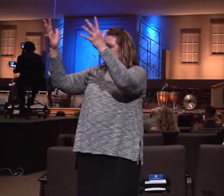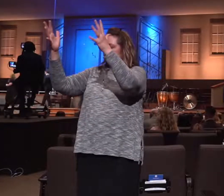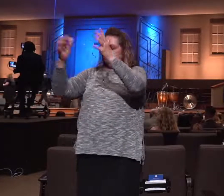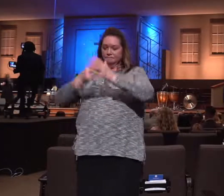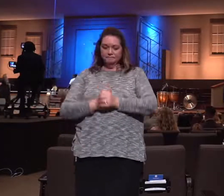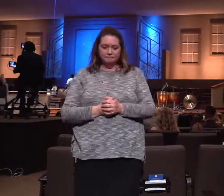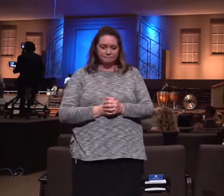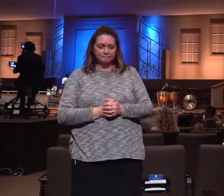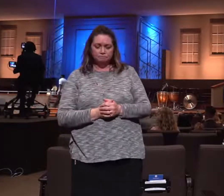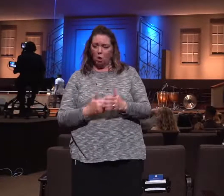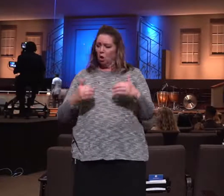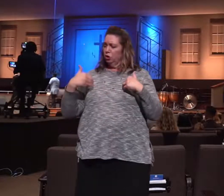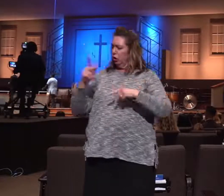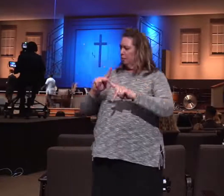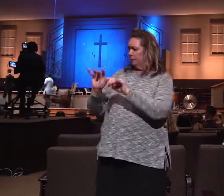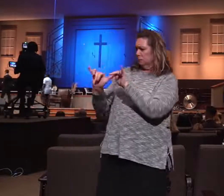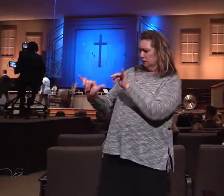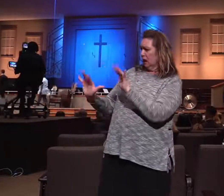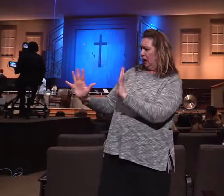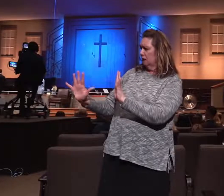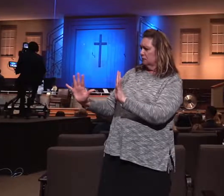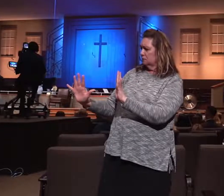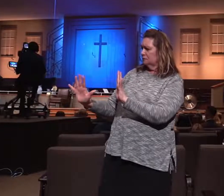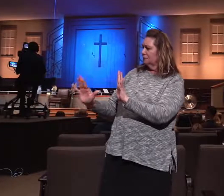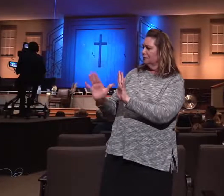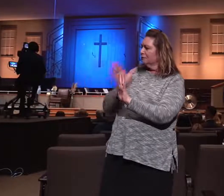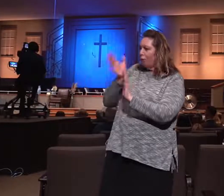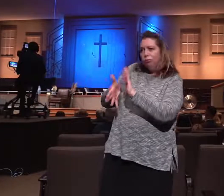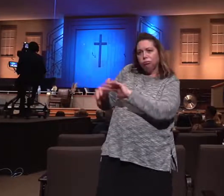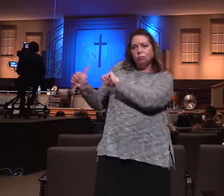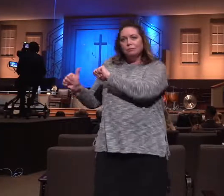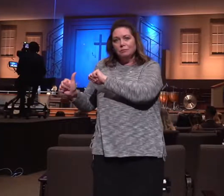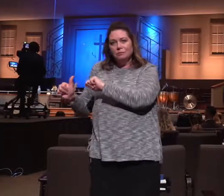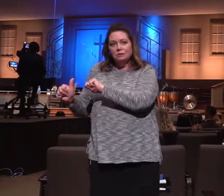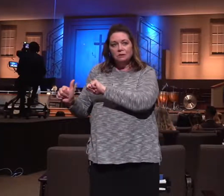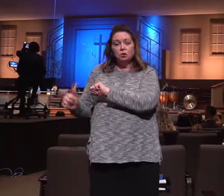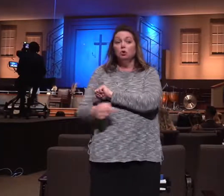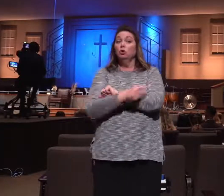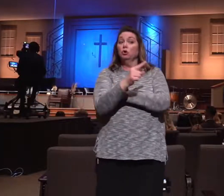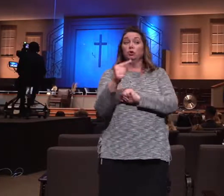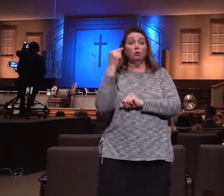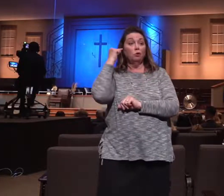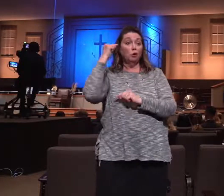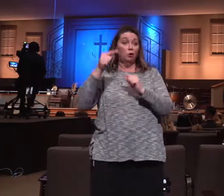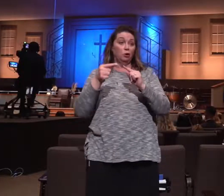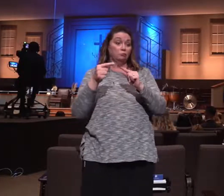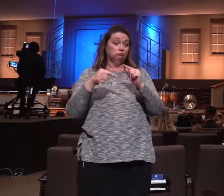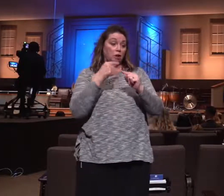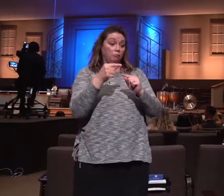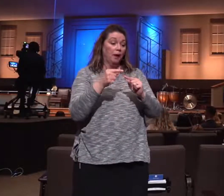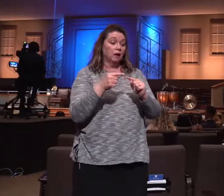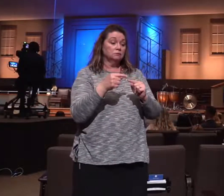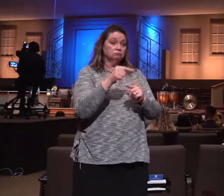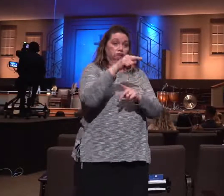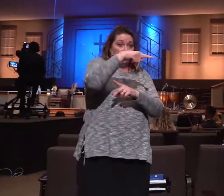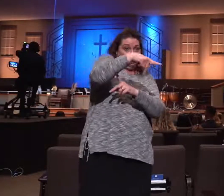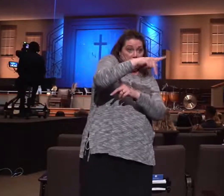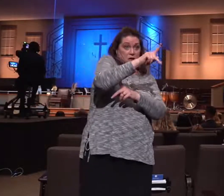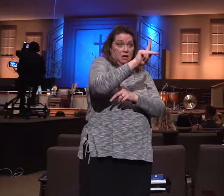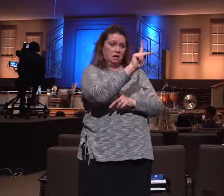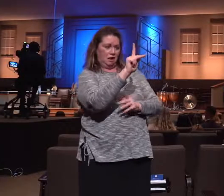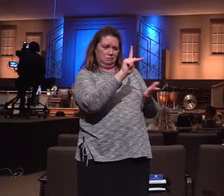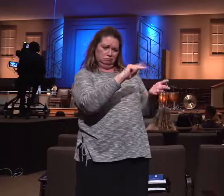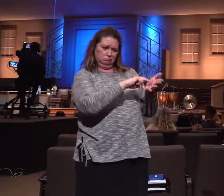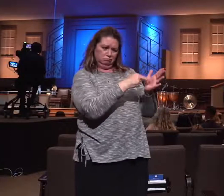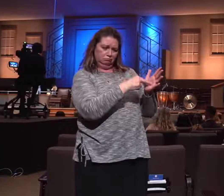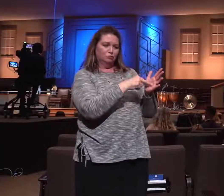Young people, just stay here 1 second before you run off the platform. You've heard of PKs, pastor's kids. These are MKs, missionaries'